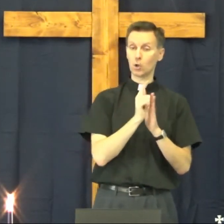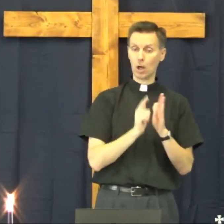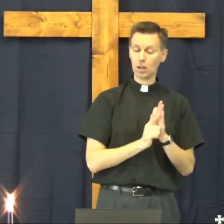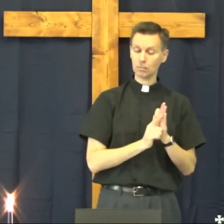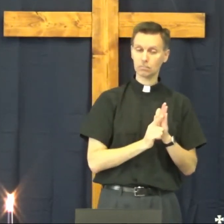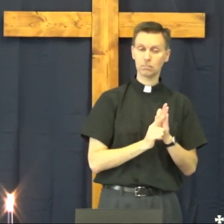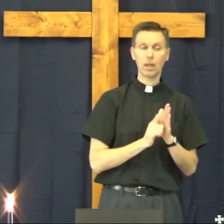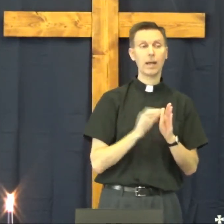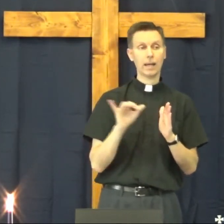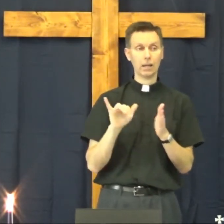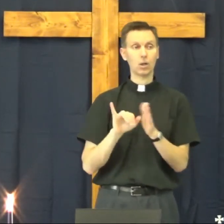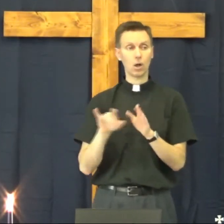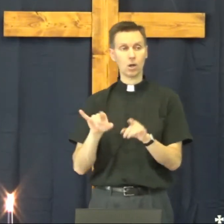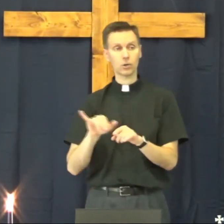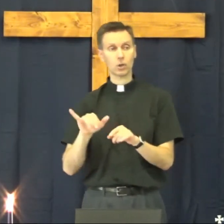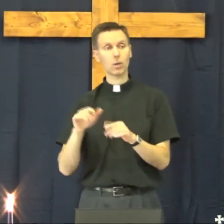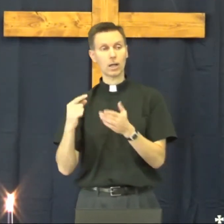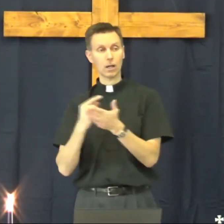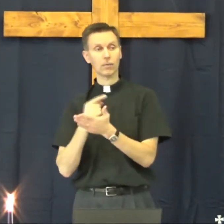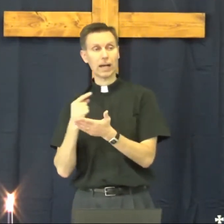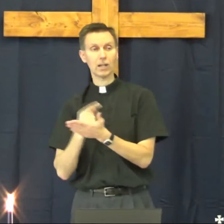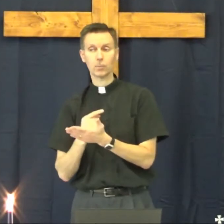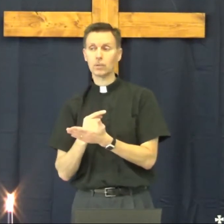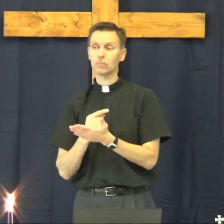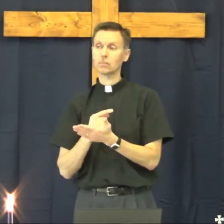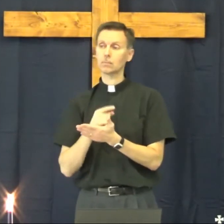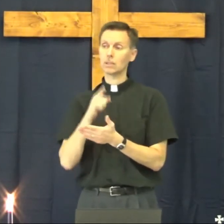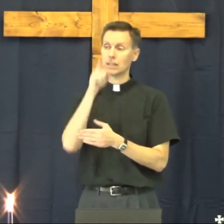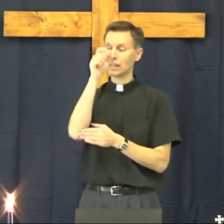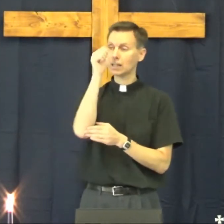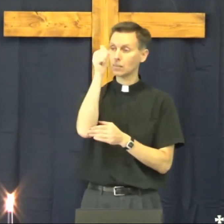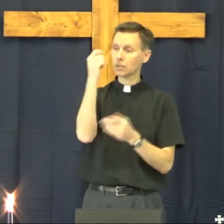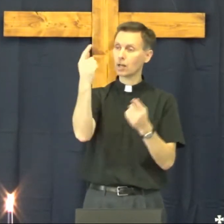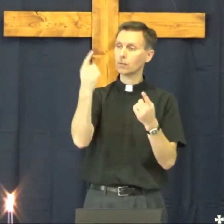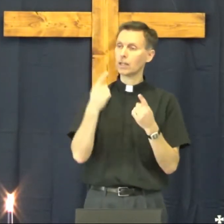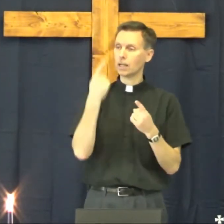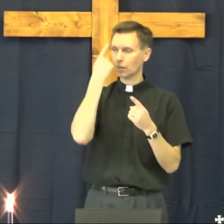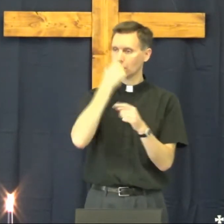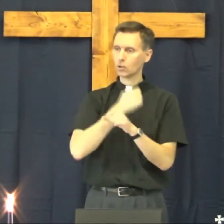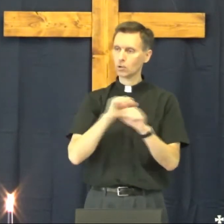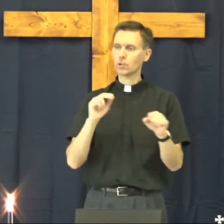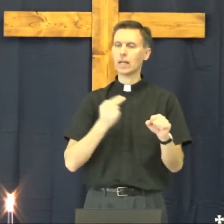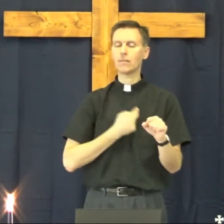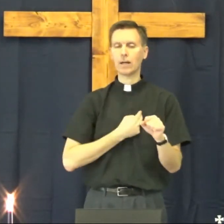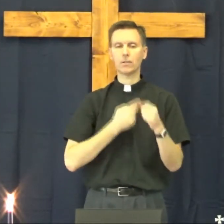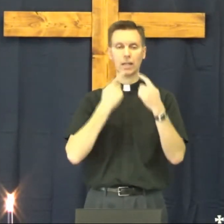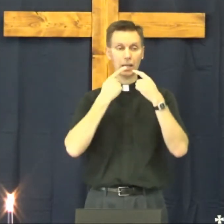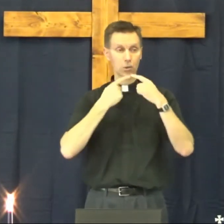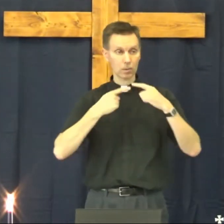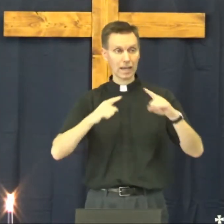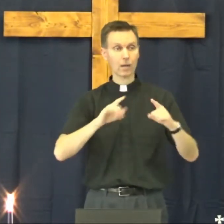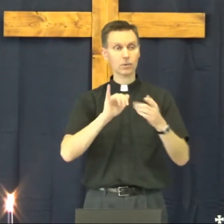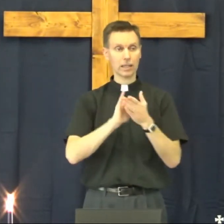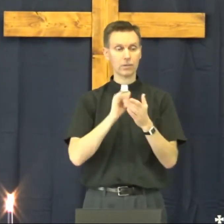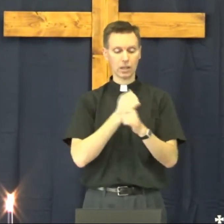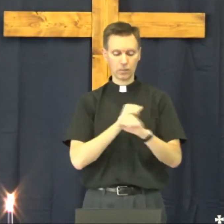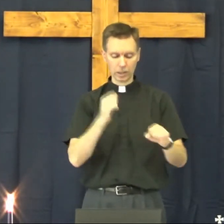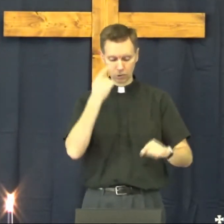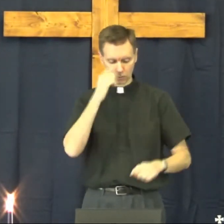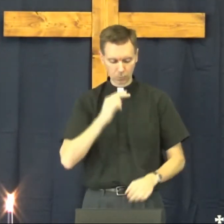law and also of gospel, that He Himself came to save us and to announce that salvation for